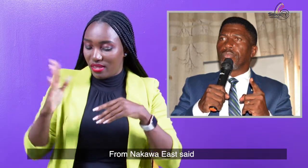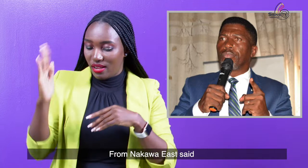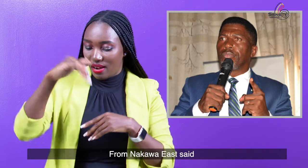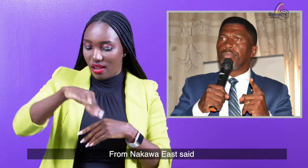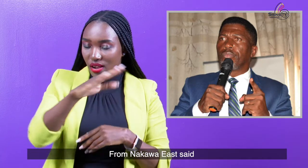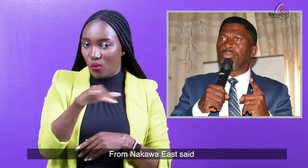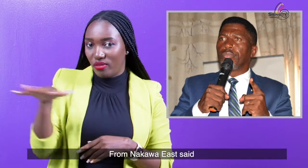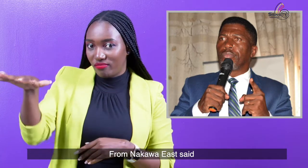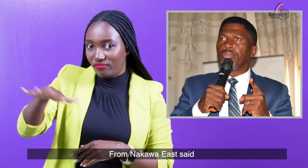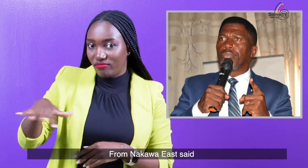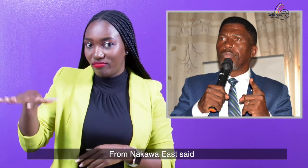East, said